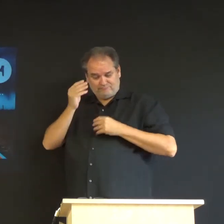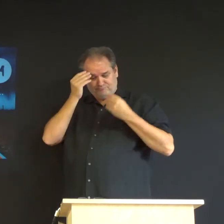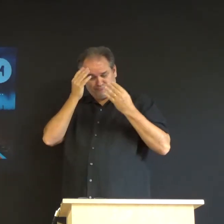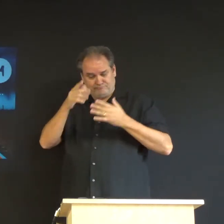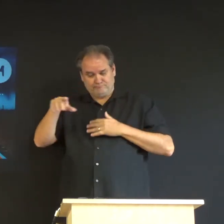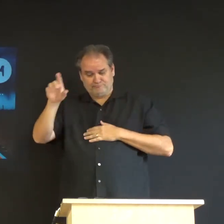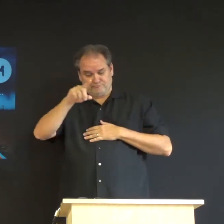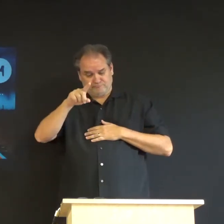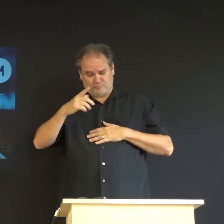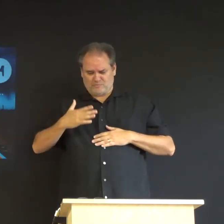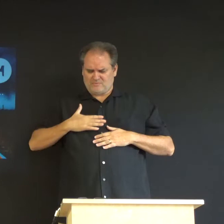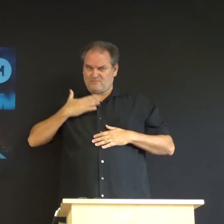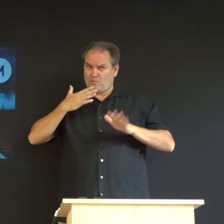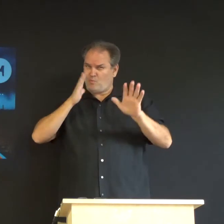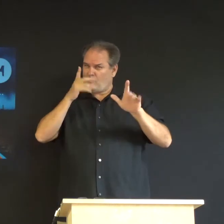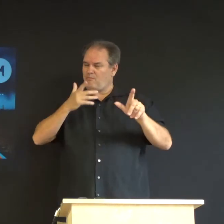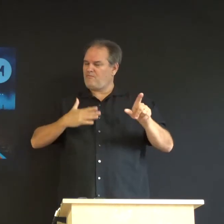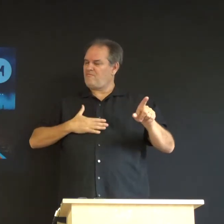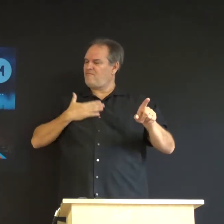Would you like to receive Jesus?